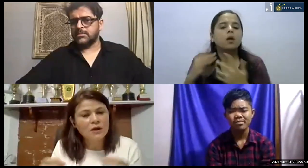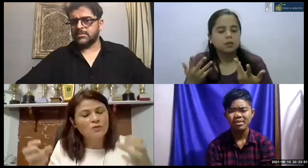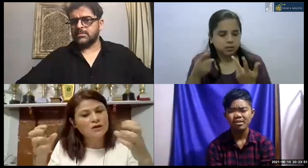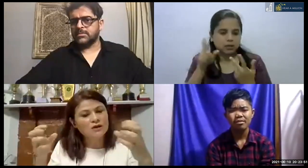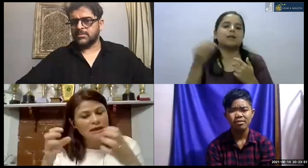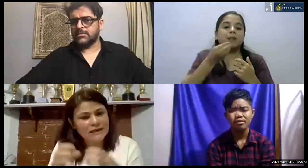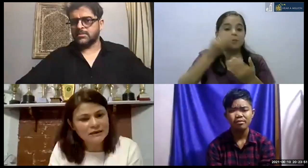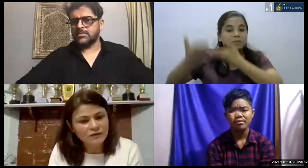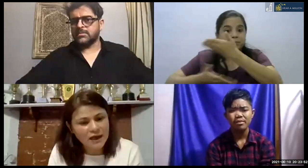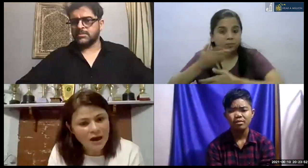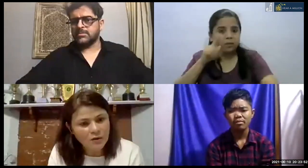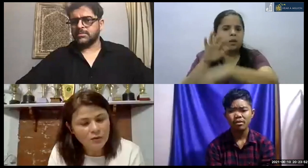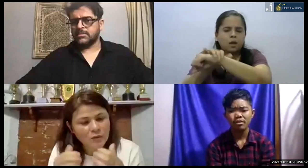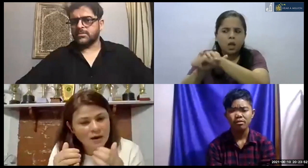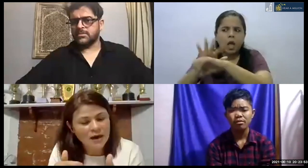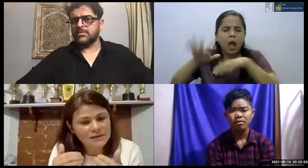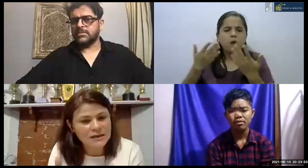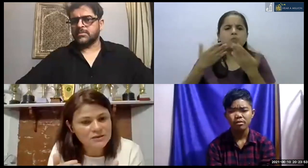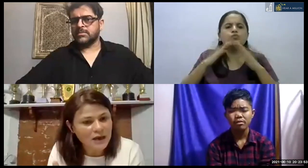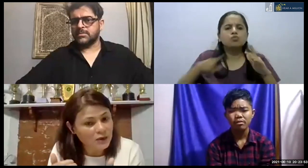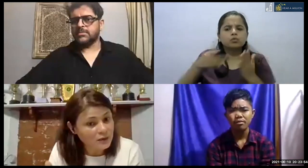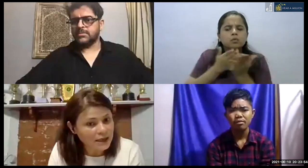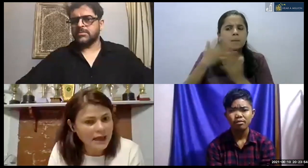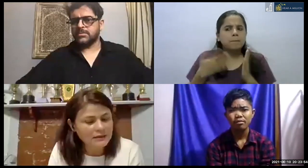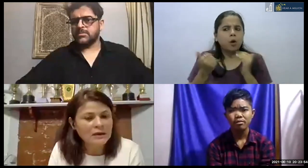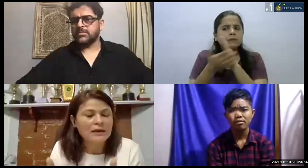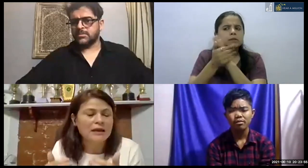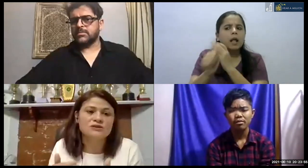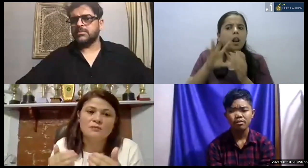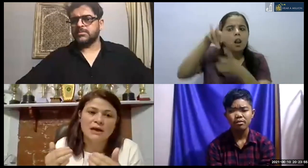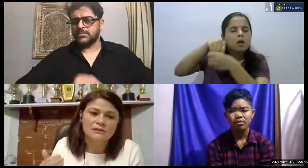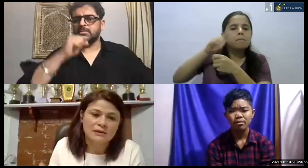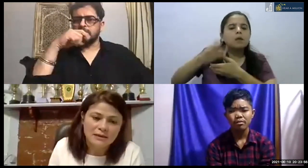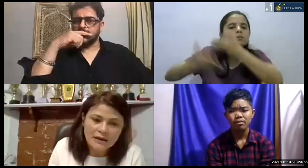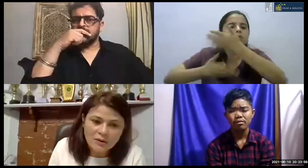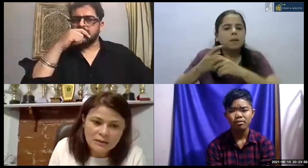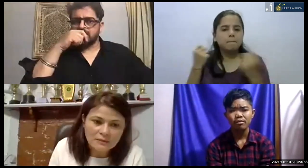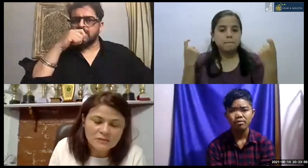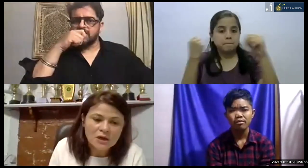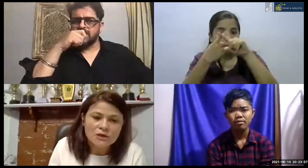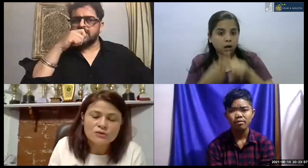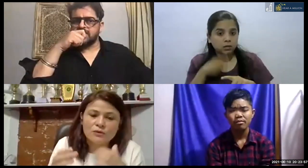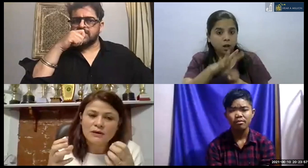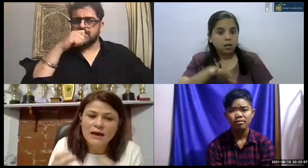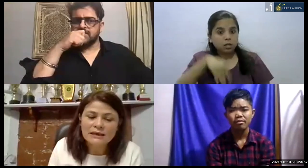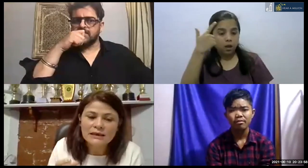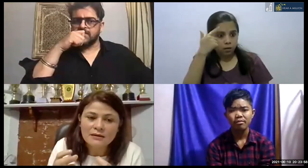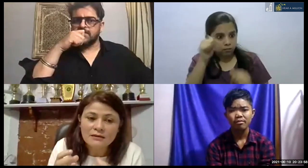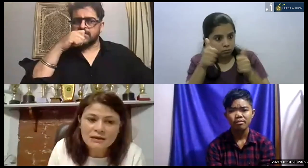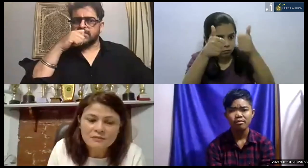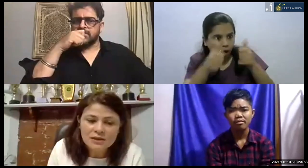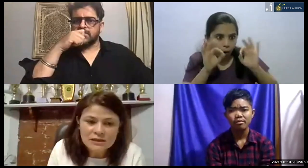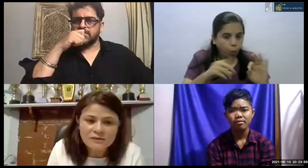certain content. We need to identify what are the skills we are looking at. It has to match the learning outcomes. So